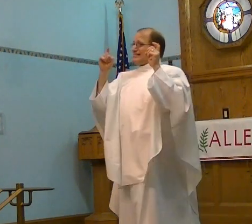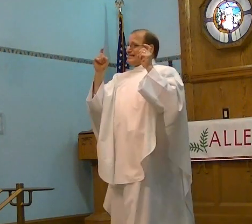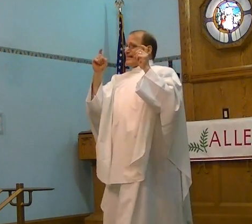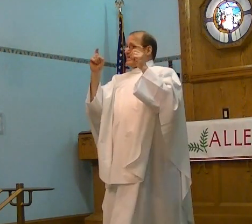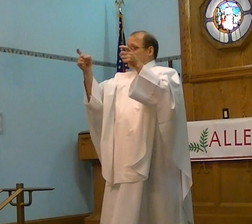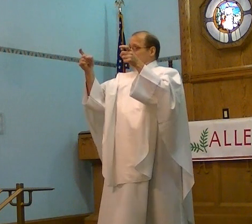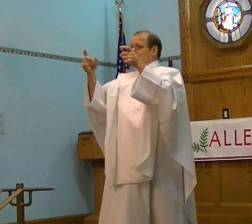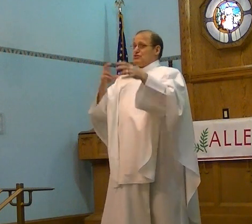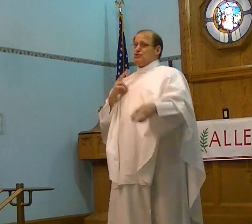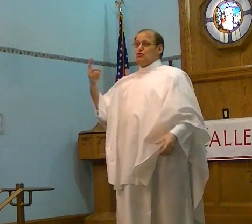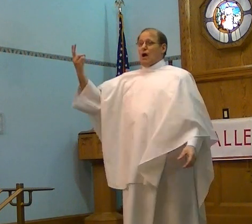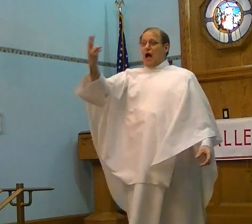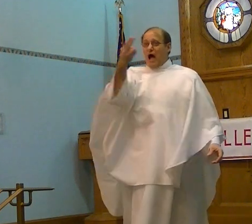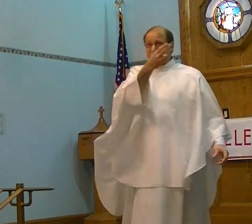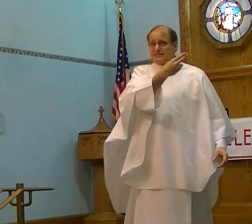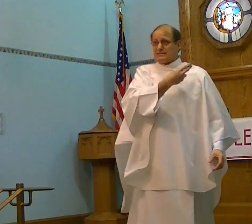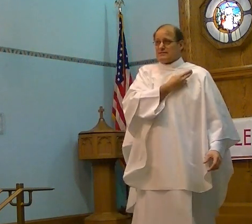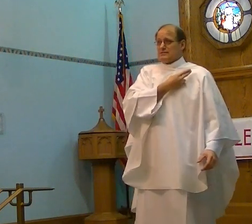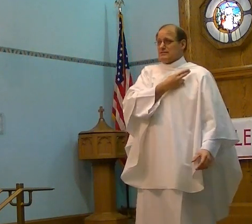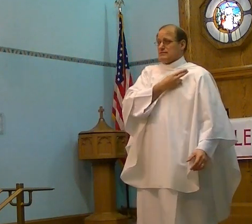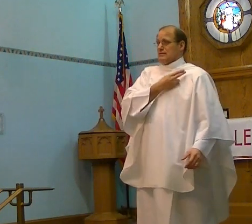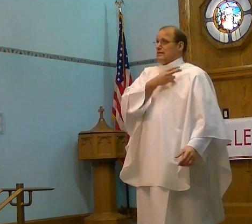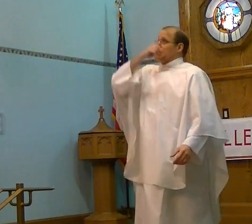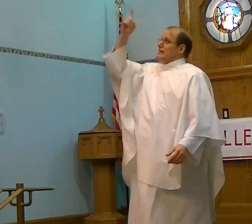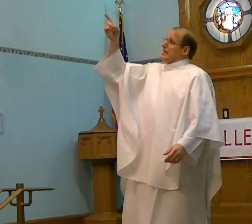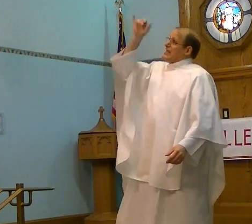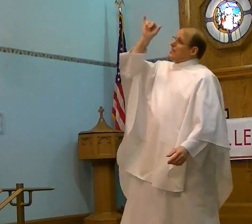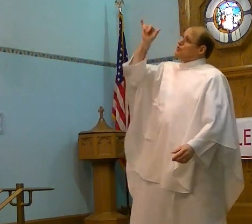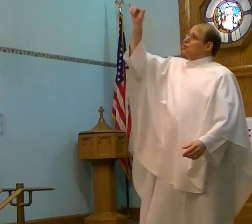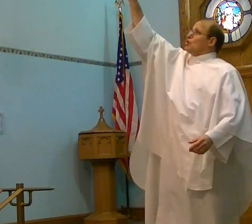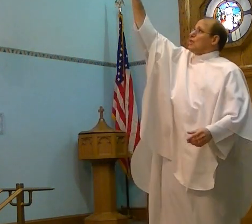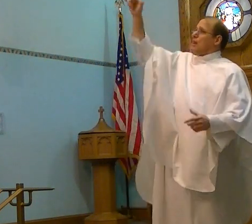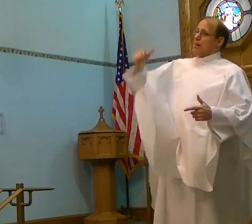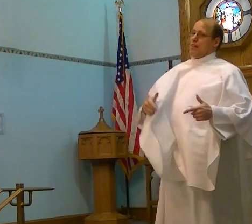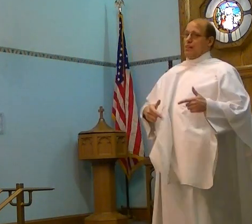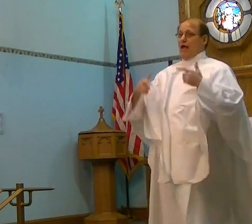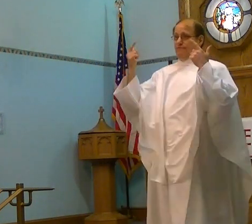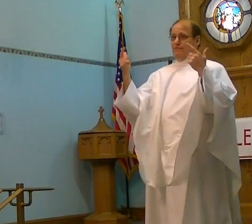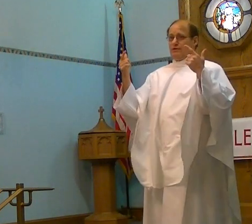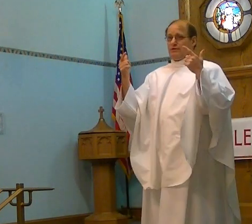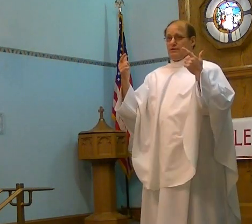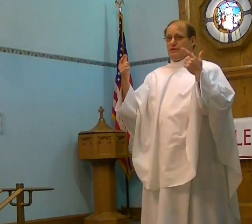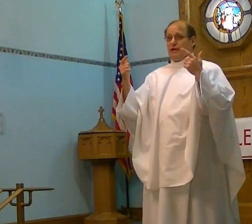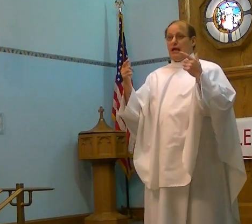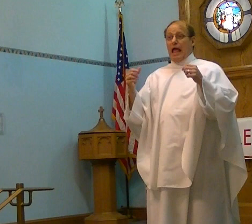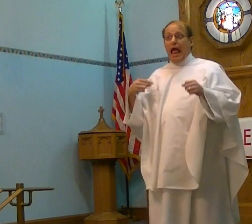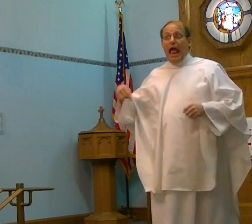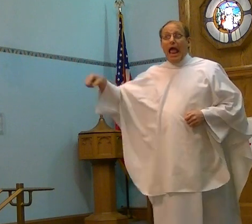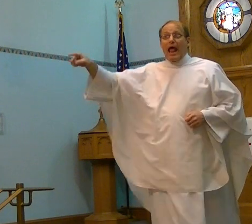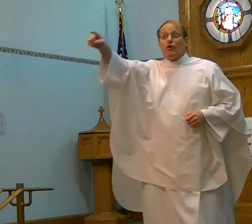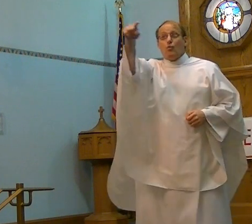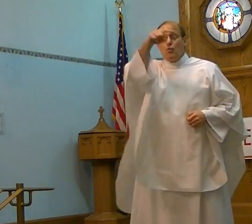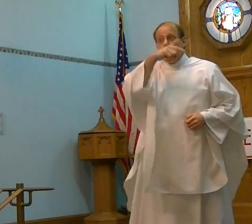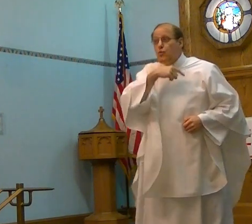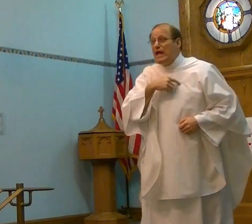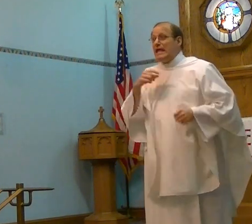gives to us eternal life. And we